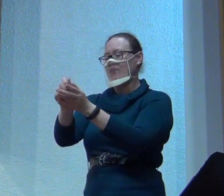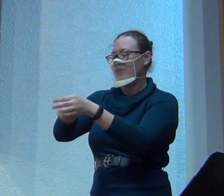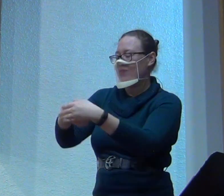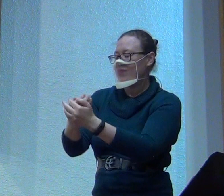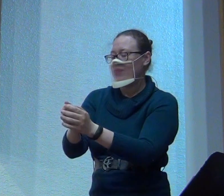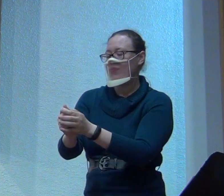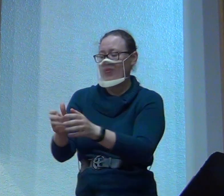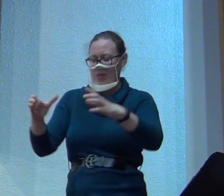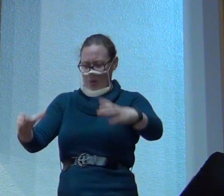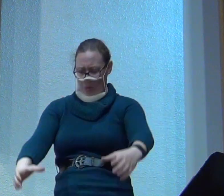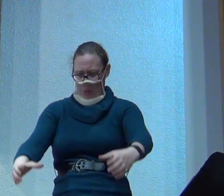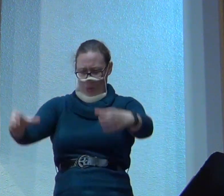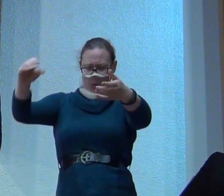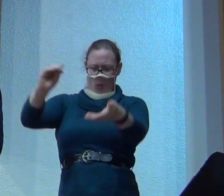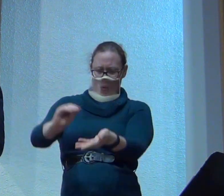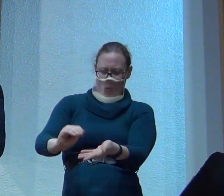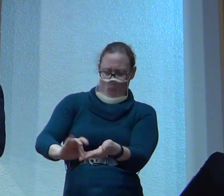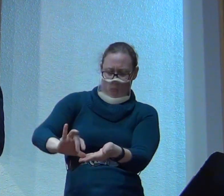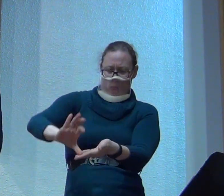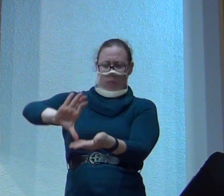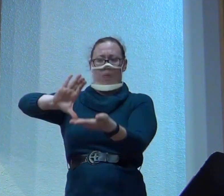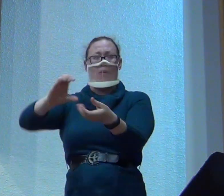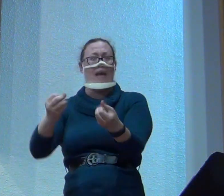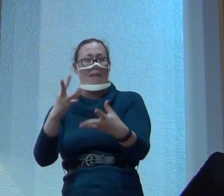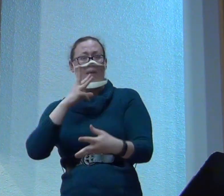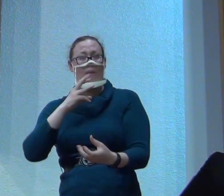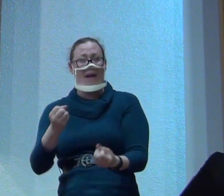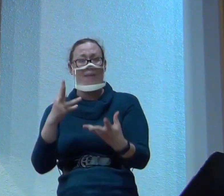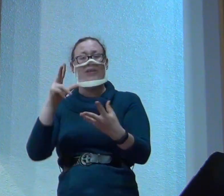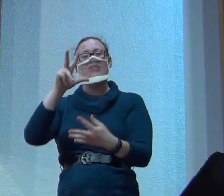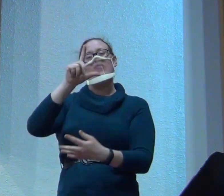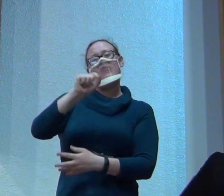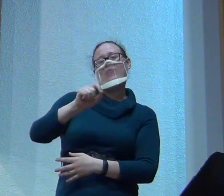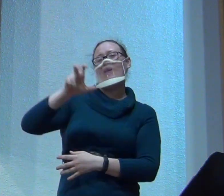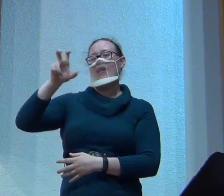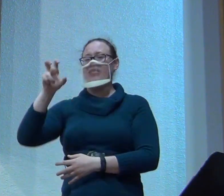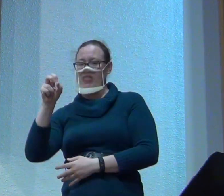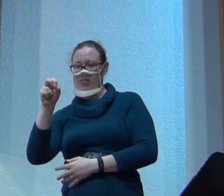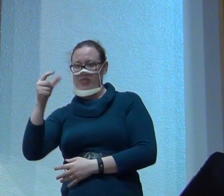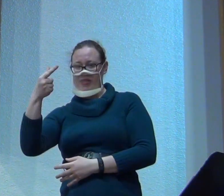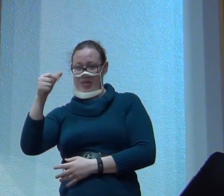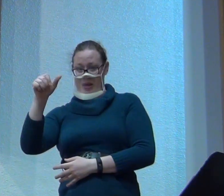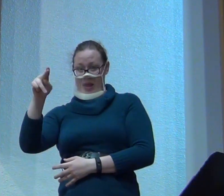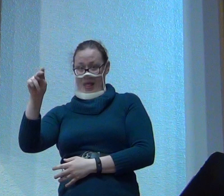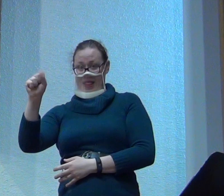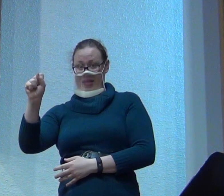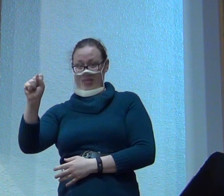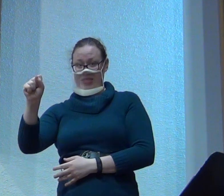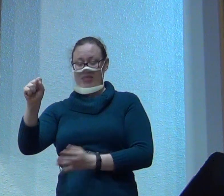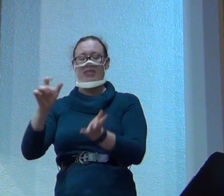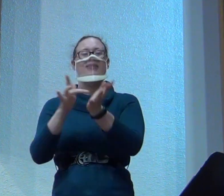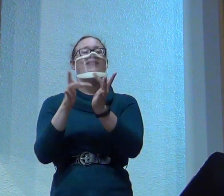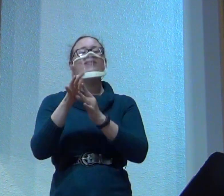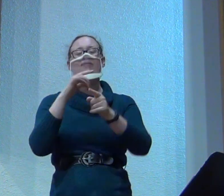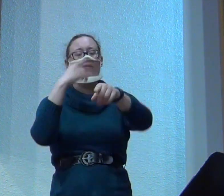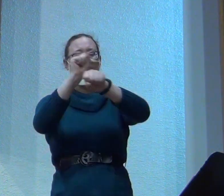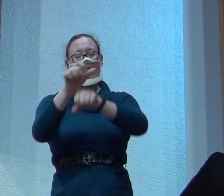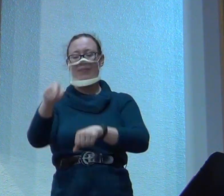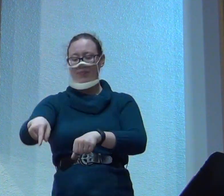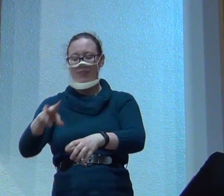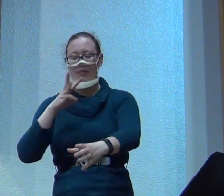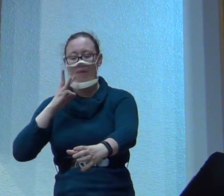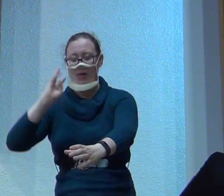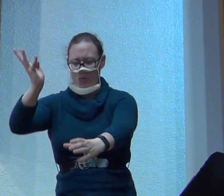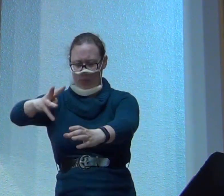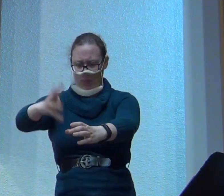from 20 to 30 gallons. Jesus said to the servants, 'Fill the jars with